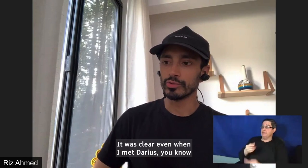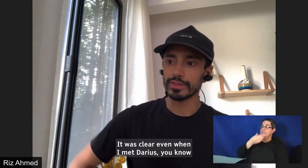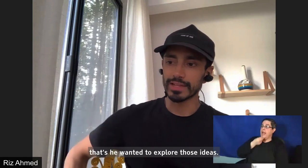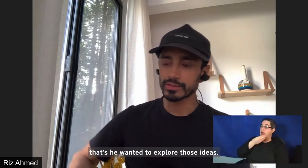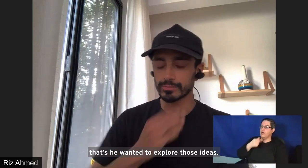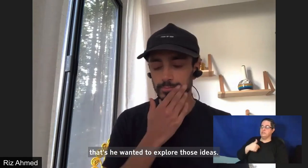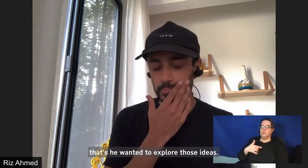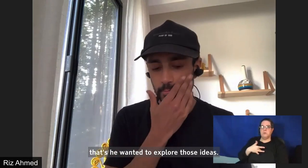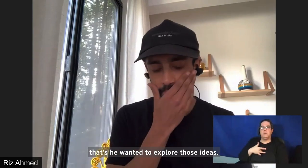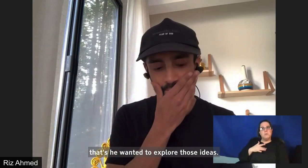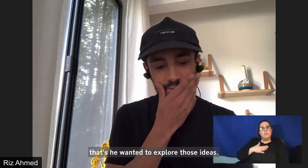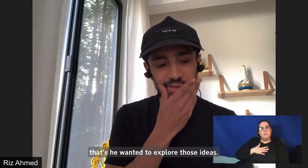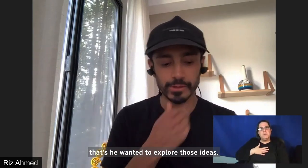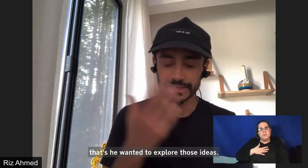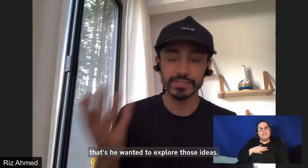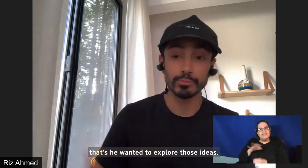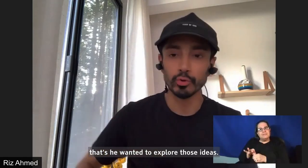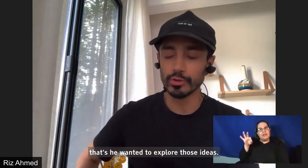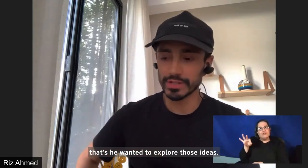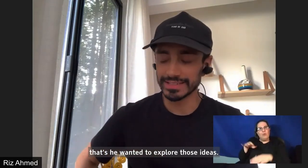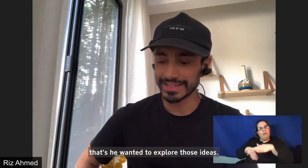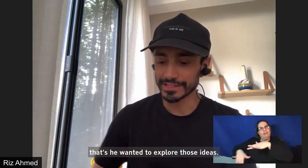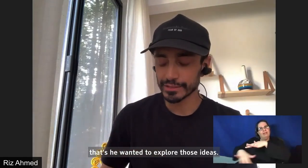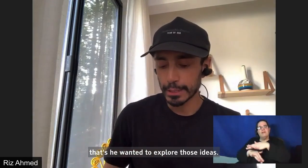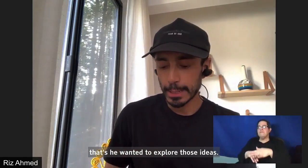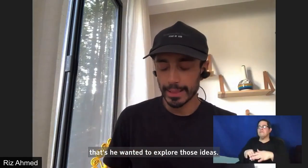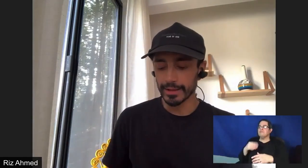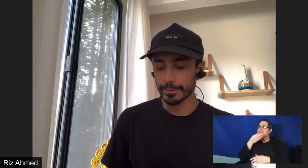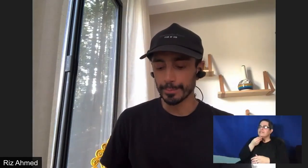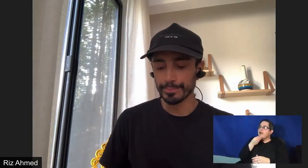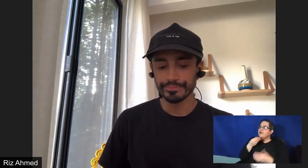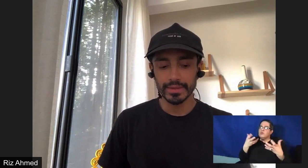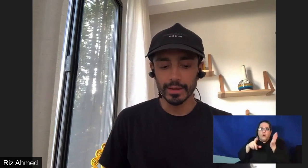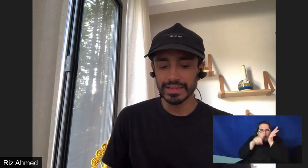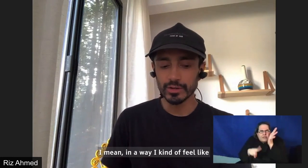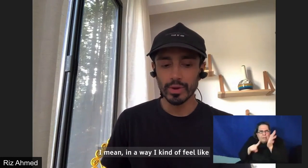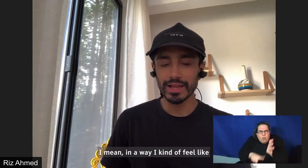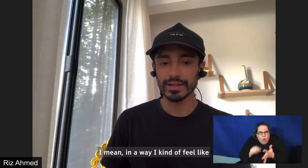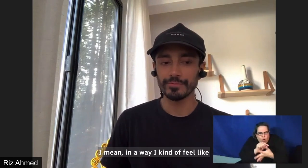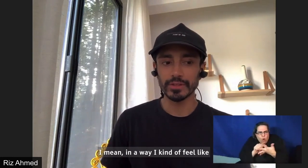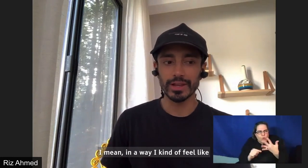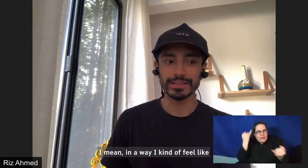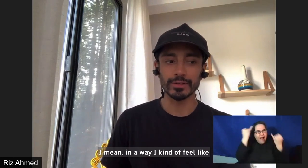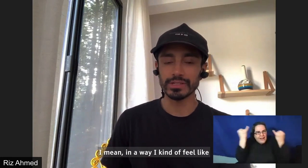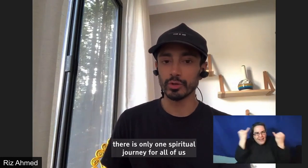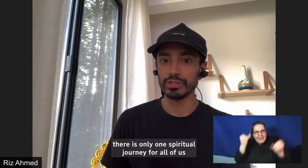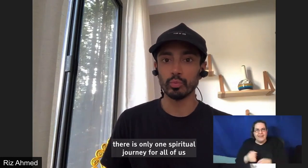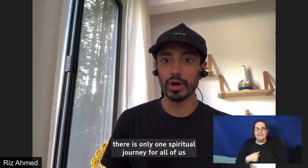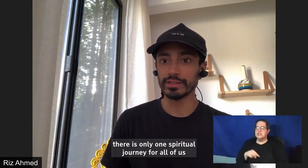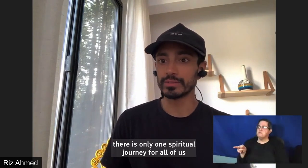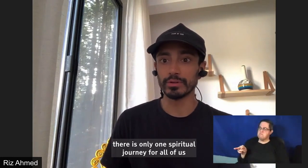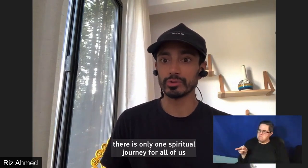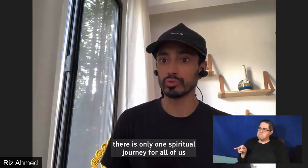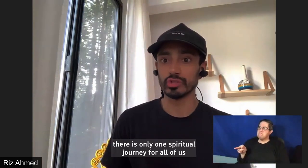you know, that's, he wanted to explore those ideas. I mean, in a way, I kind of feel like there is